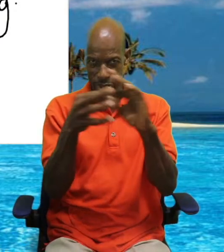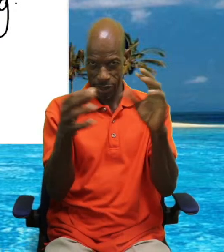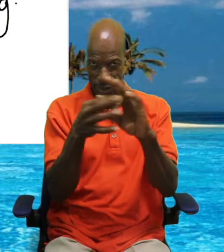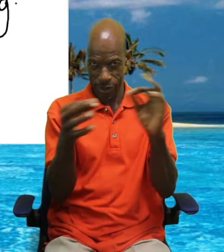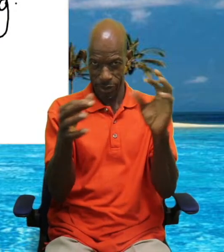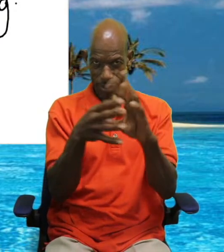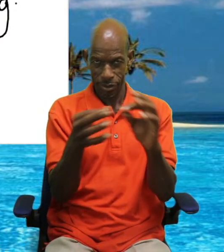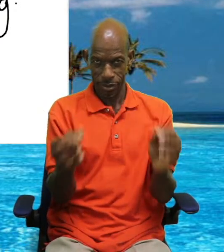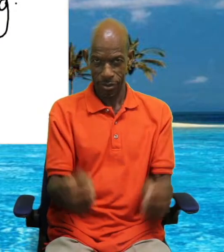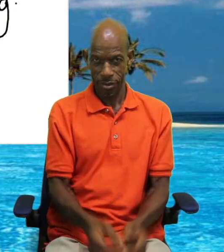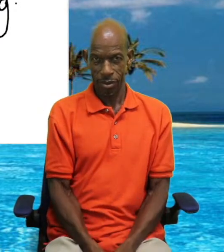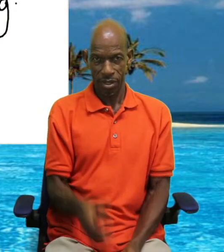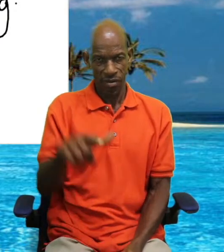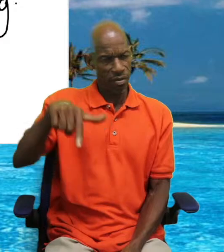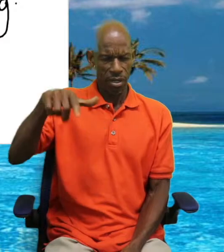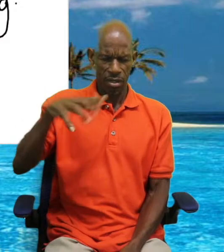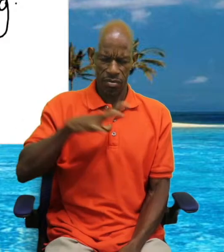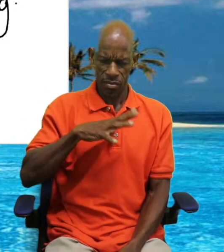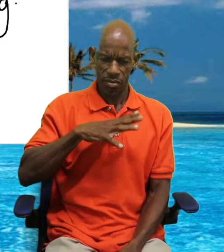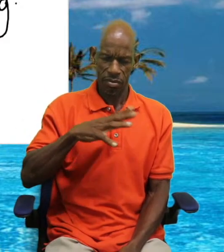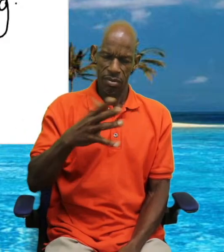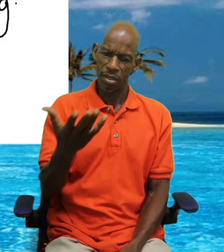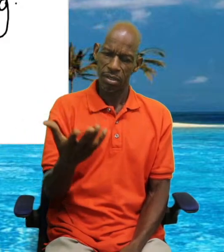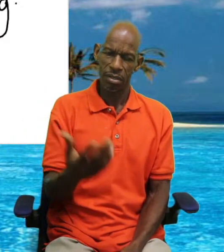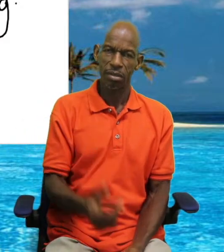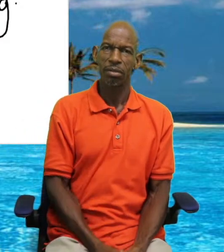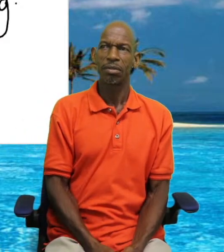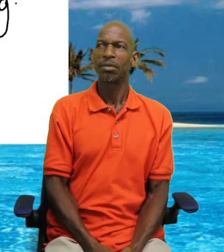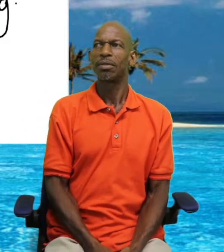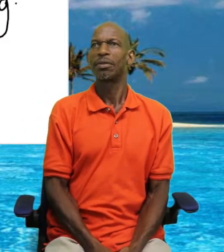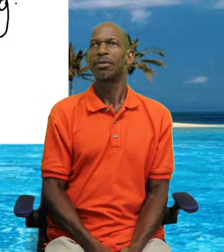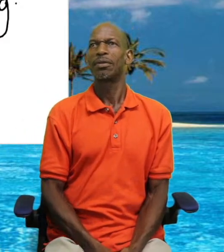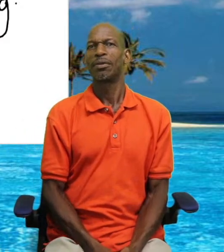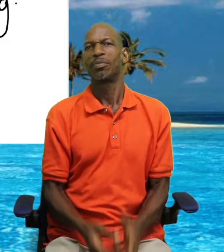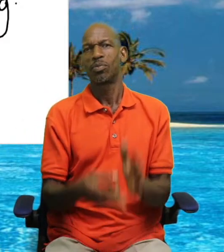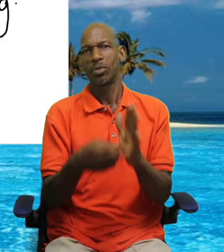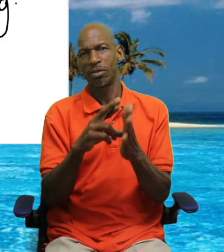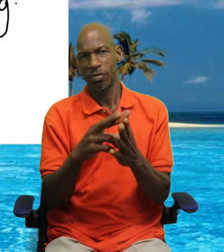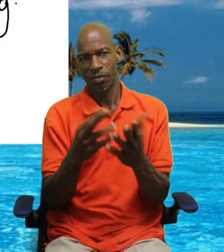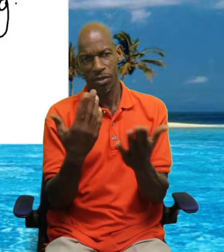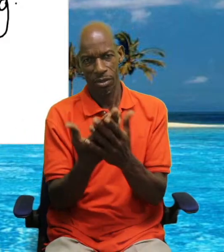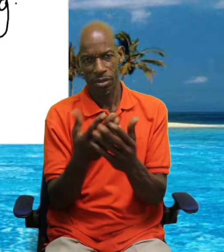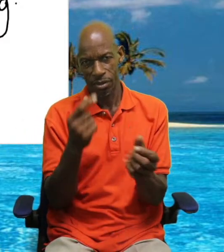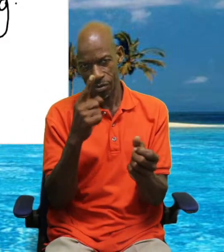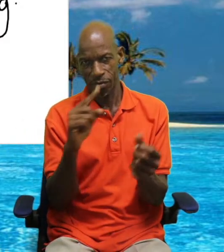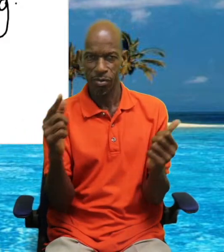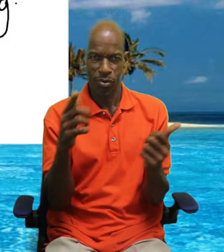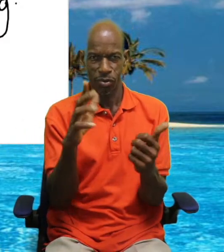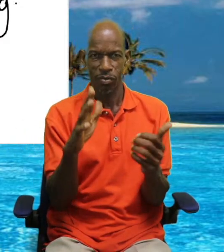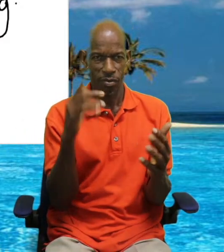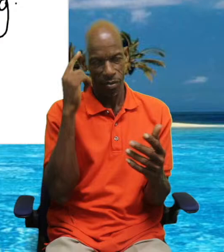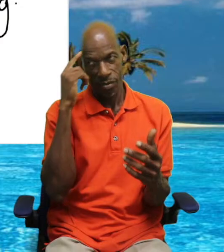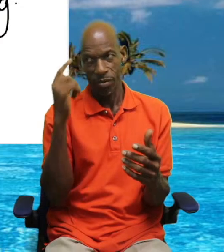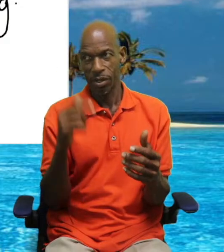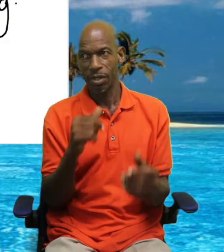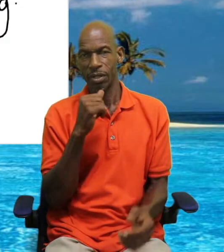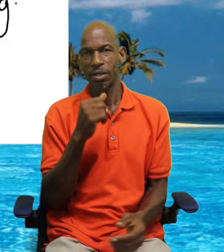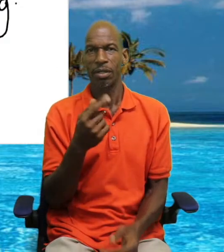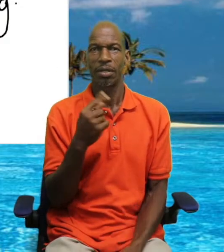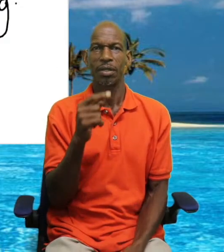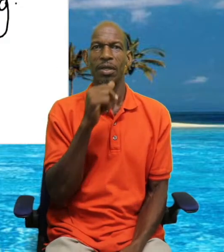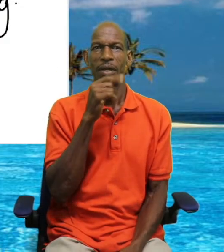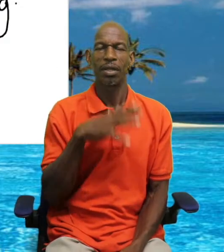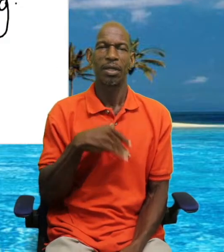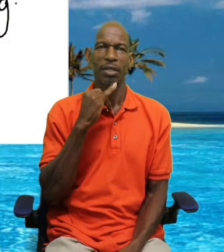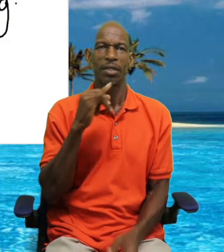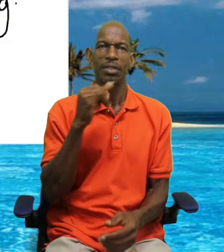That is okay if you're late, but is revision. The lady is eating, the lady